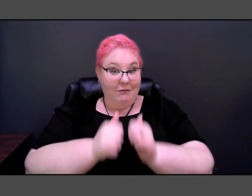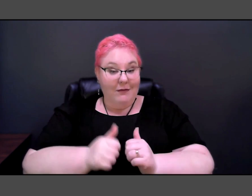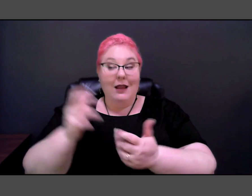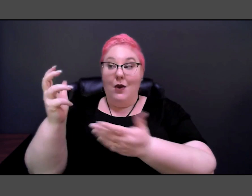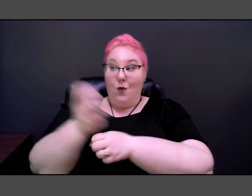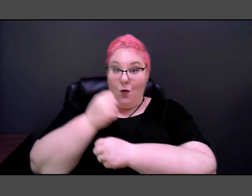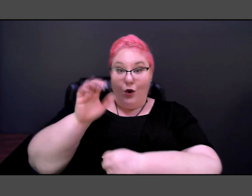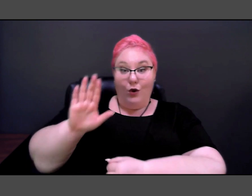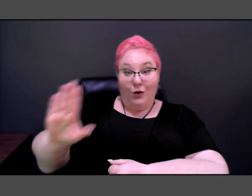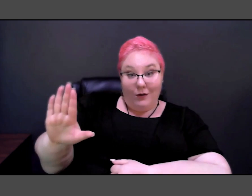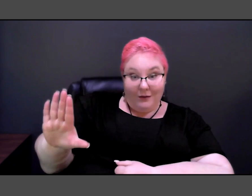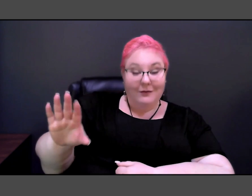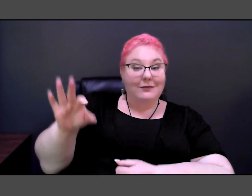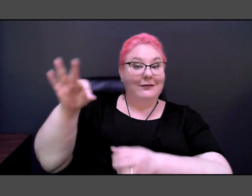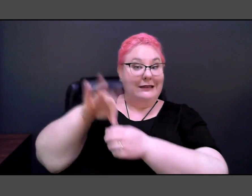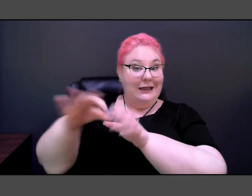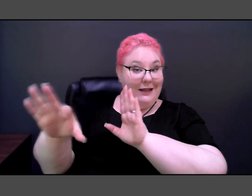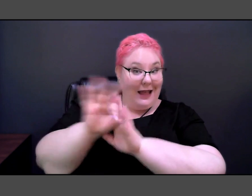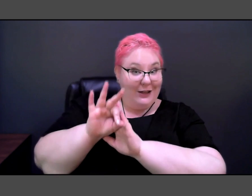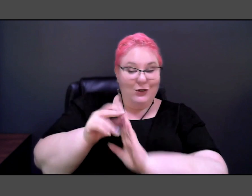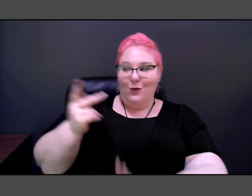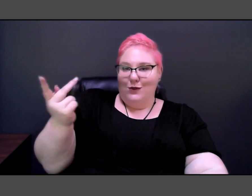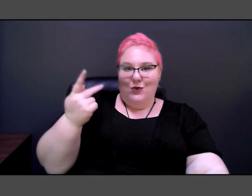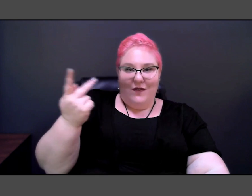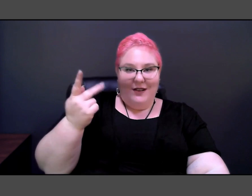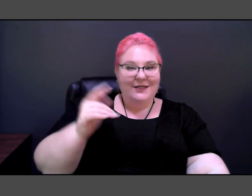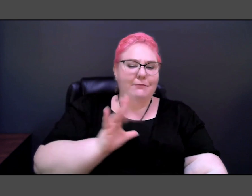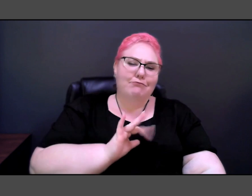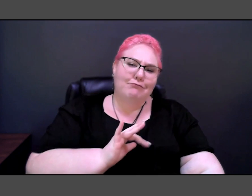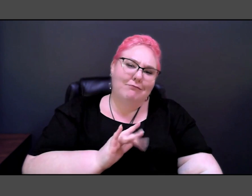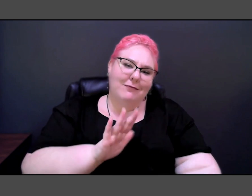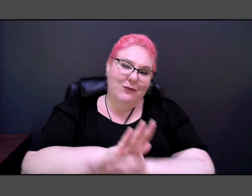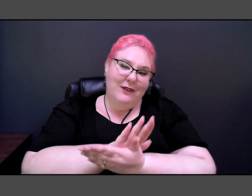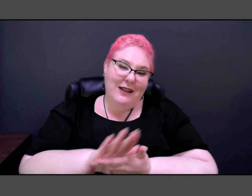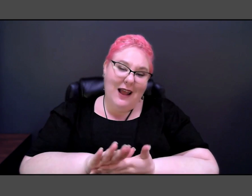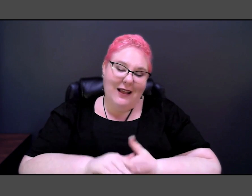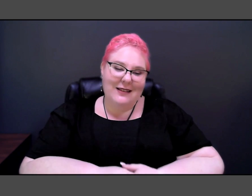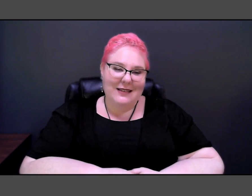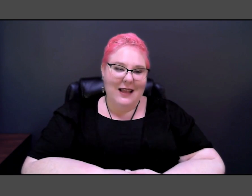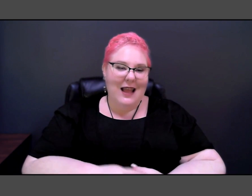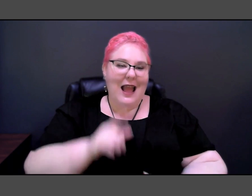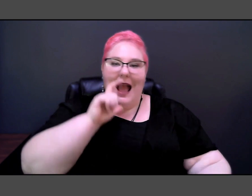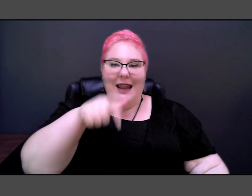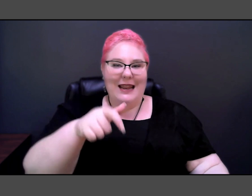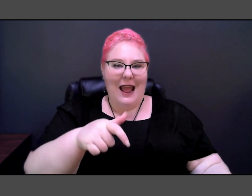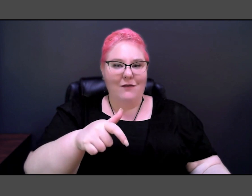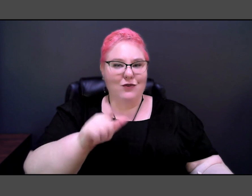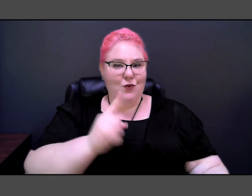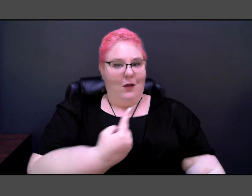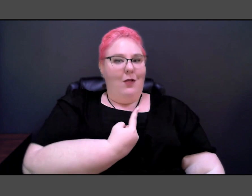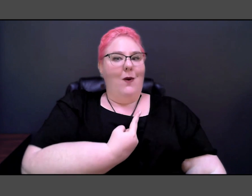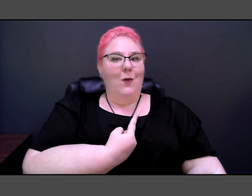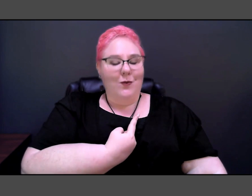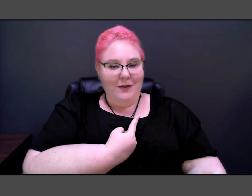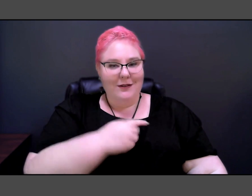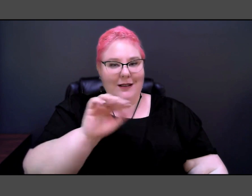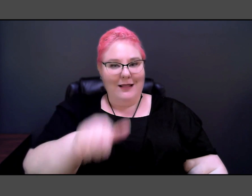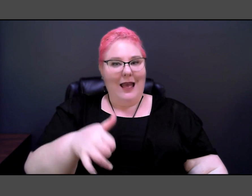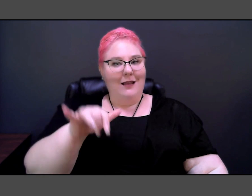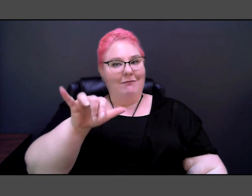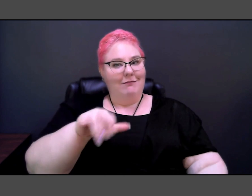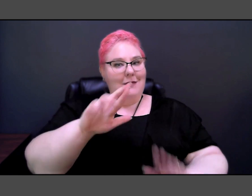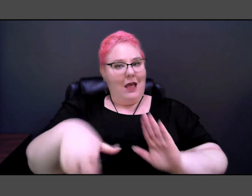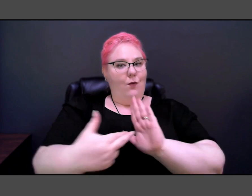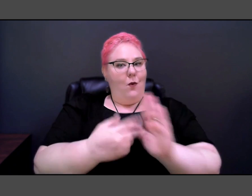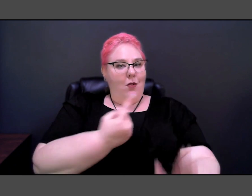were two of us, which was really nice. I didn't have to carry that mantle all by myself. So kind